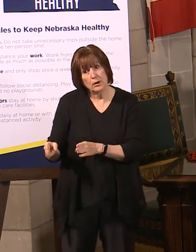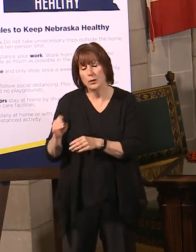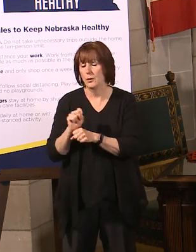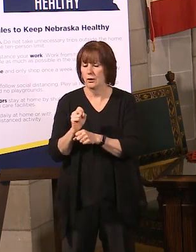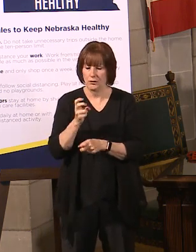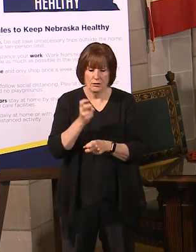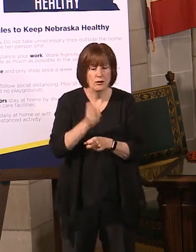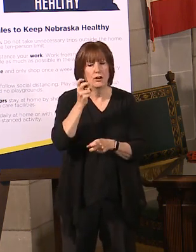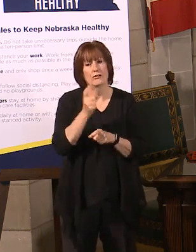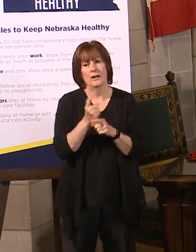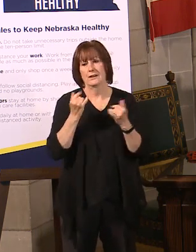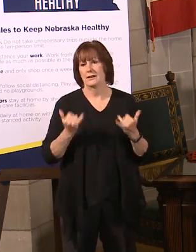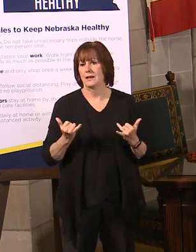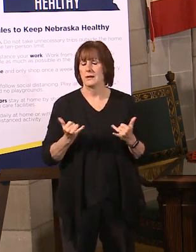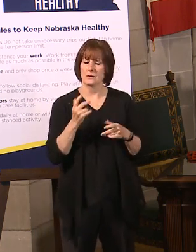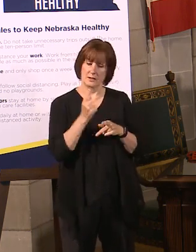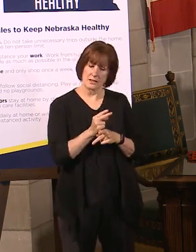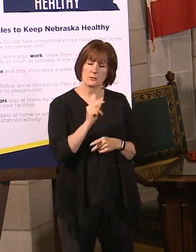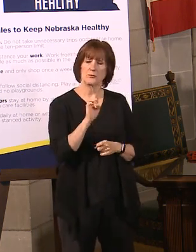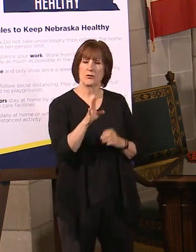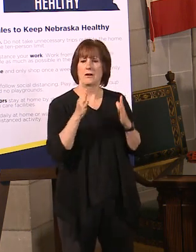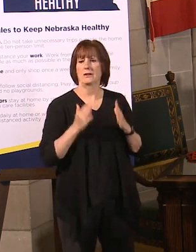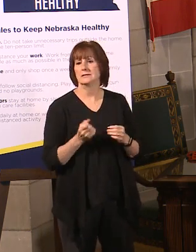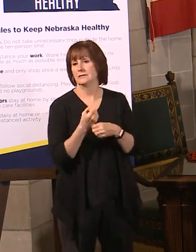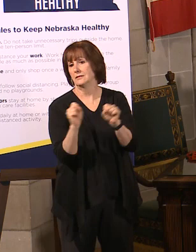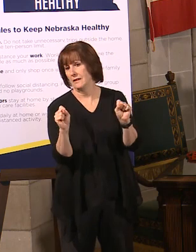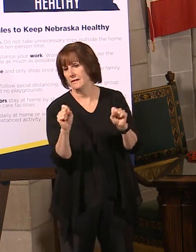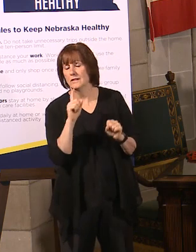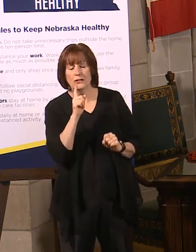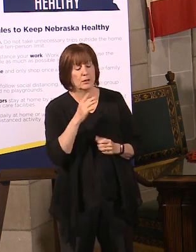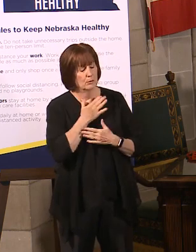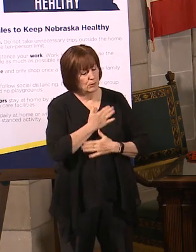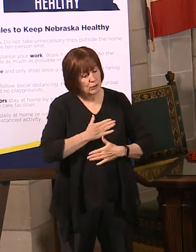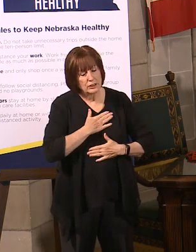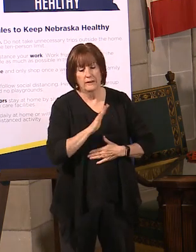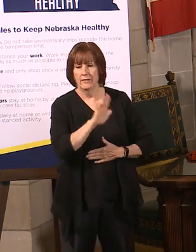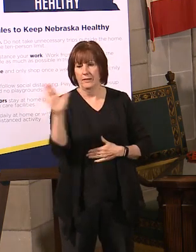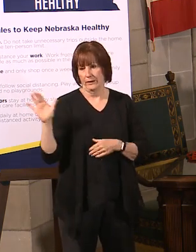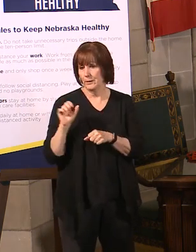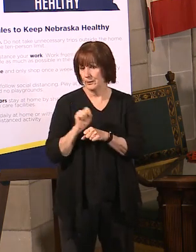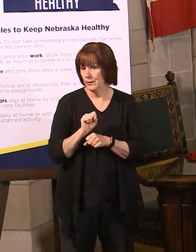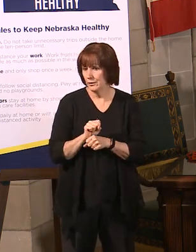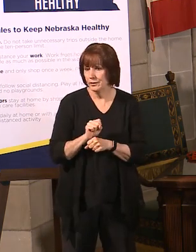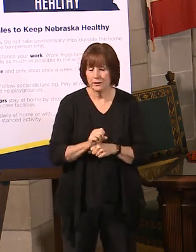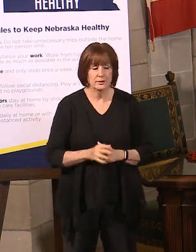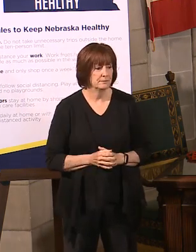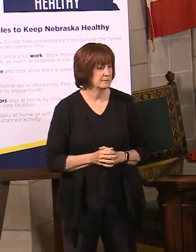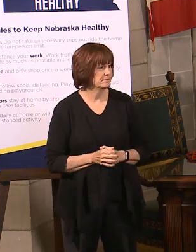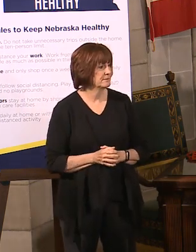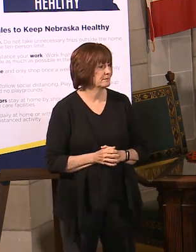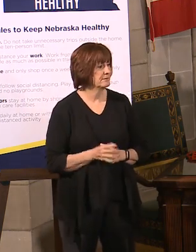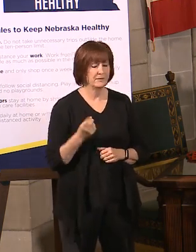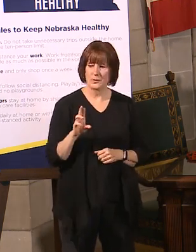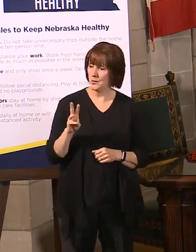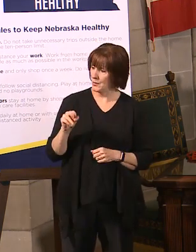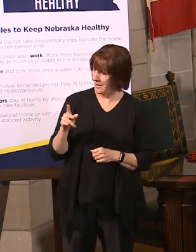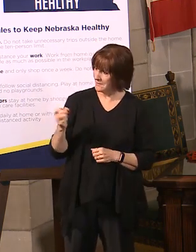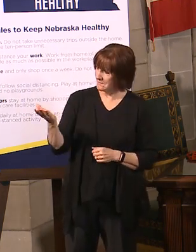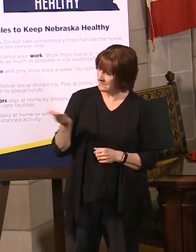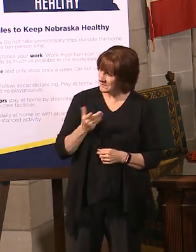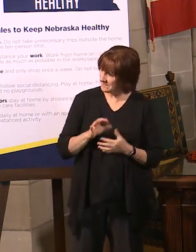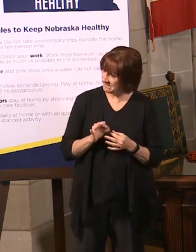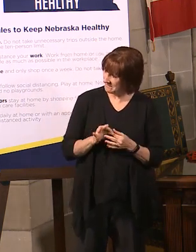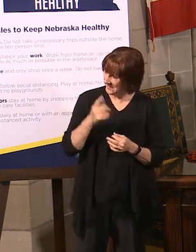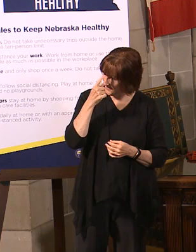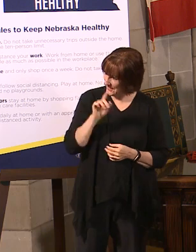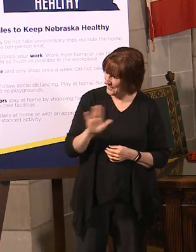very hard right now to be able to keep Nebraskans safe here. So we really appreciate the work of all our nurses here in the state of Nebraska. And Dr. Wade, would you like to come up and say a few